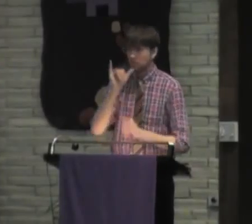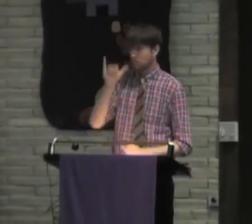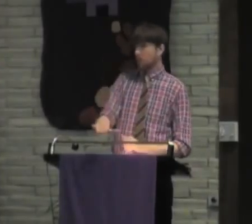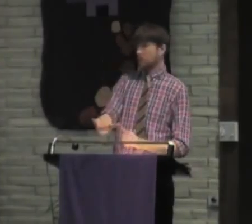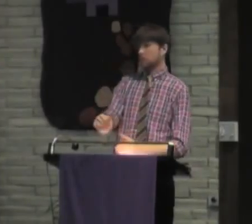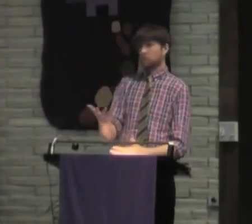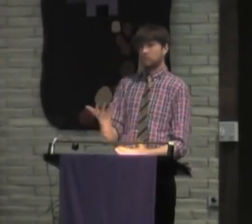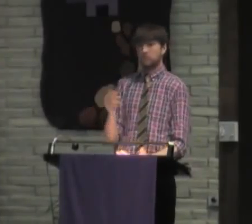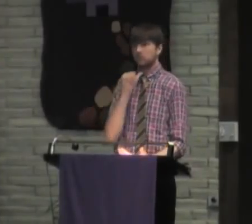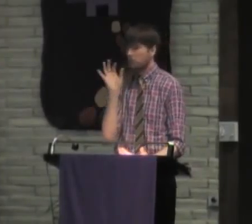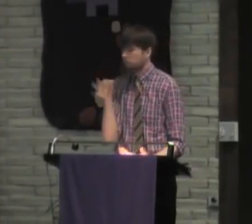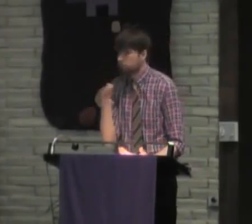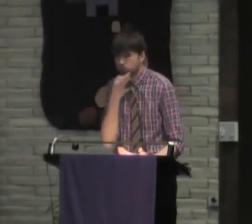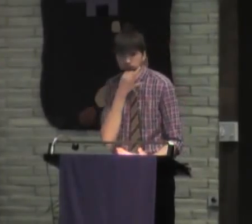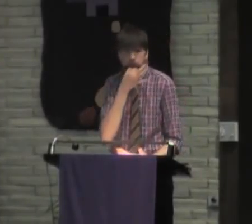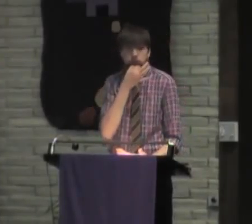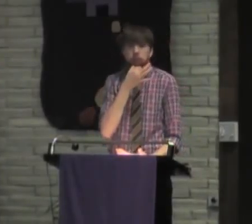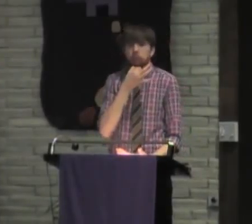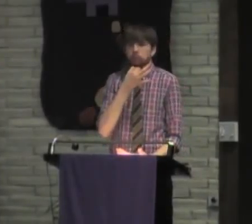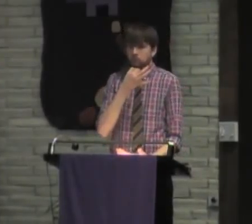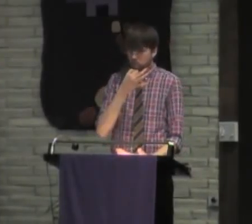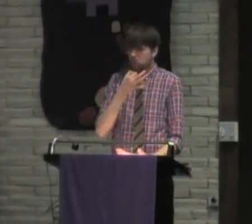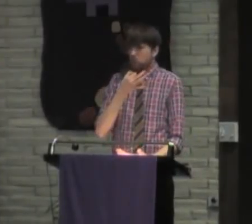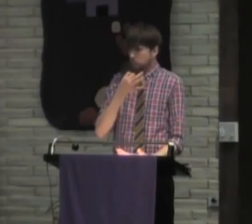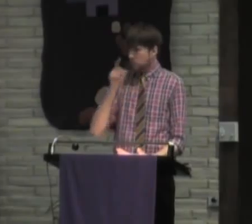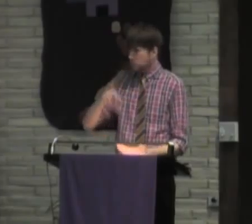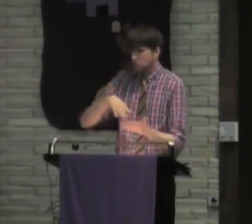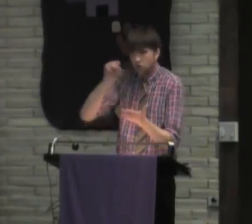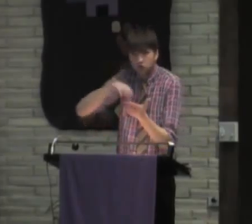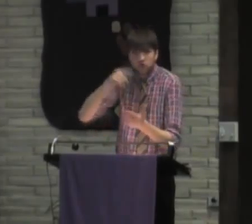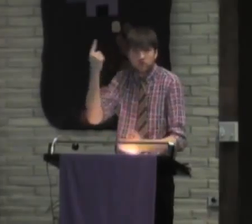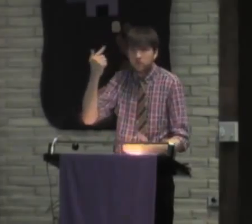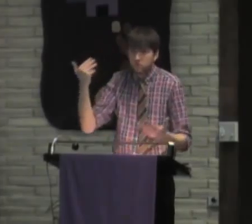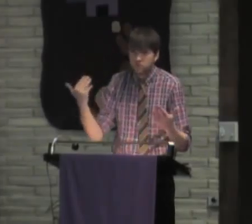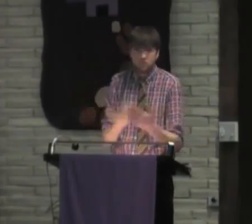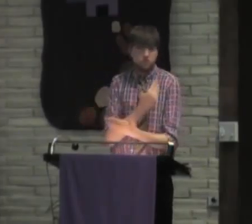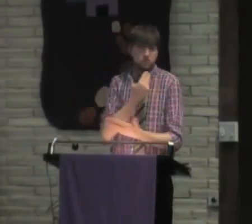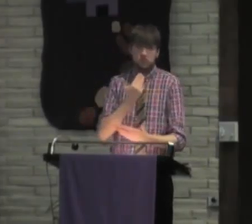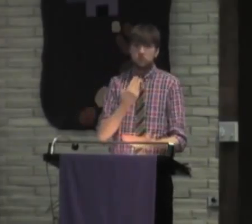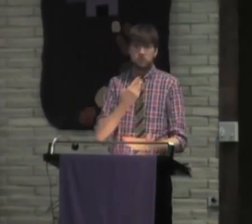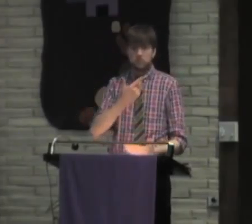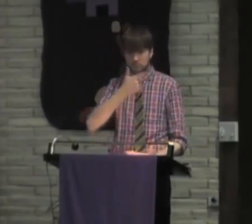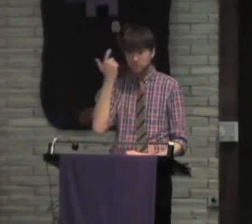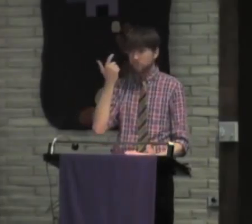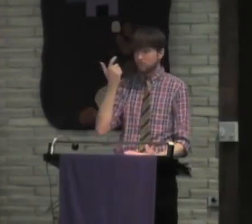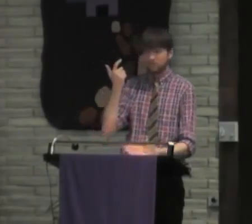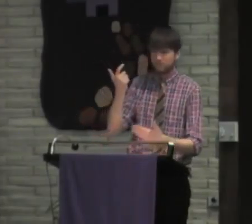something, we have to use things and skills that maybe we're not the best at, but we can learn.